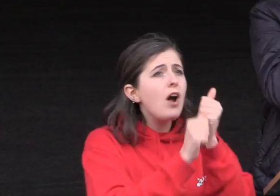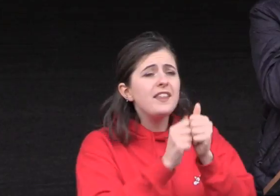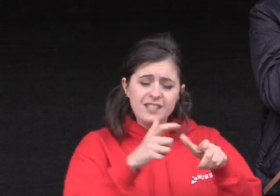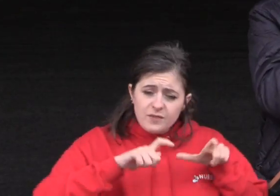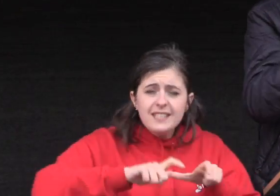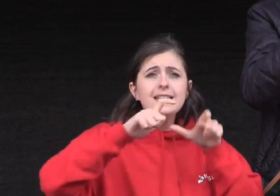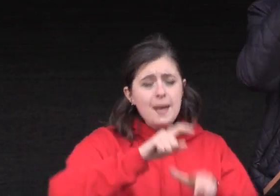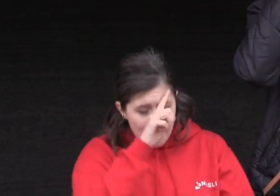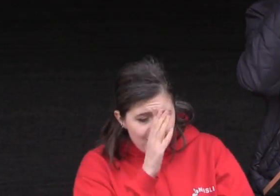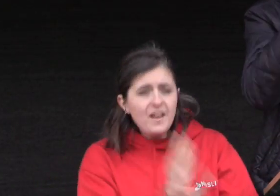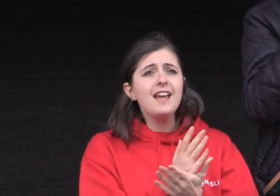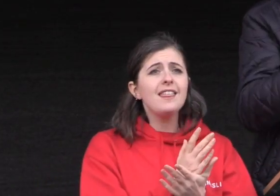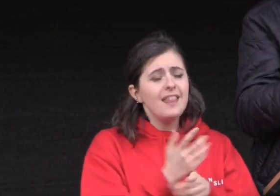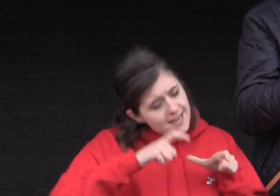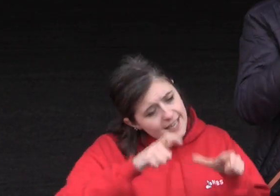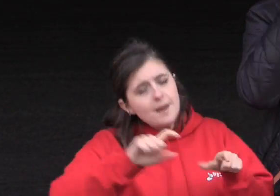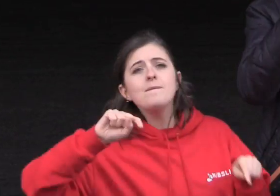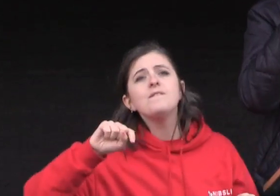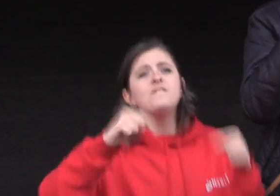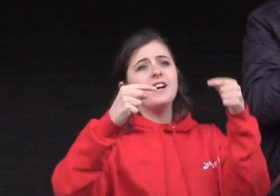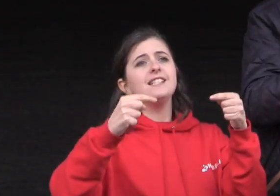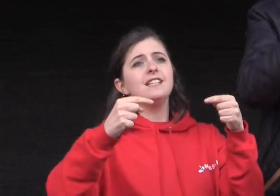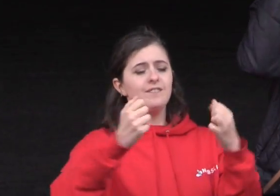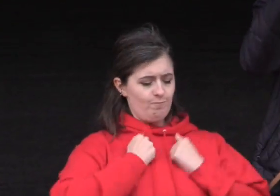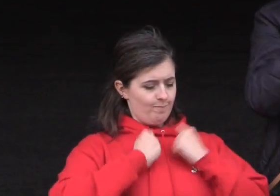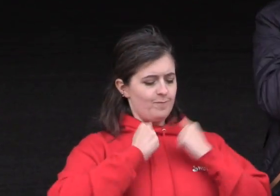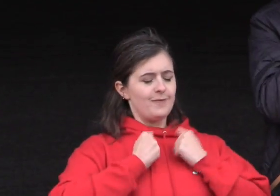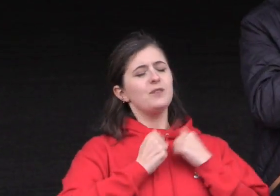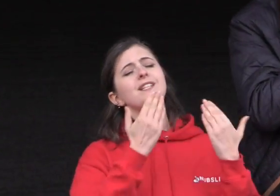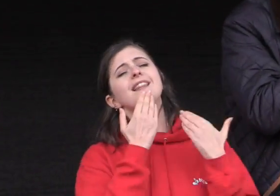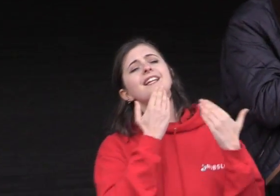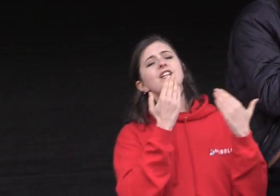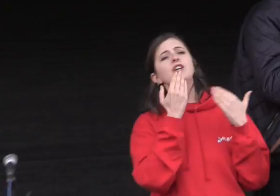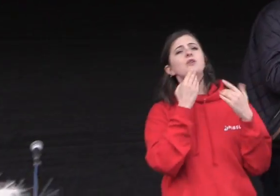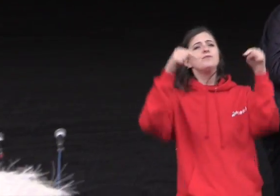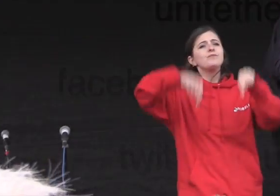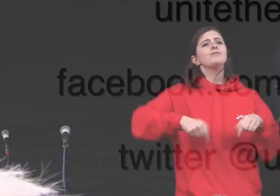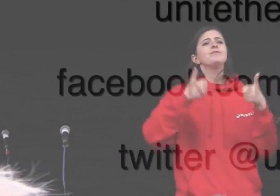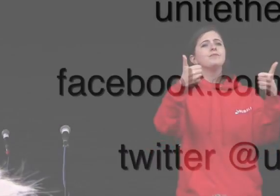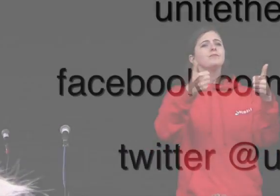keep the faith and keep fighting for what is ours. Thanks for being here.